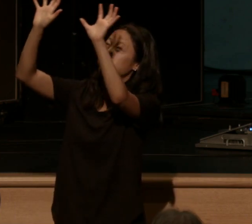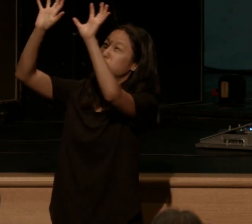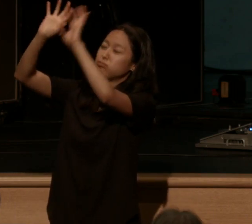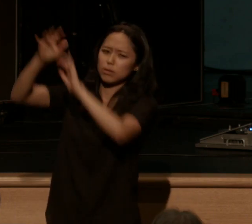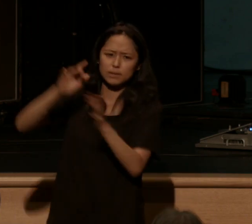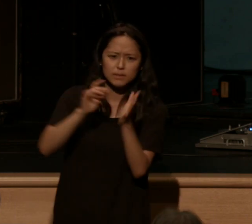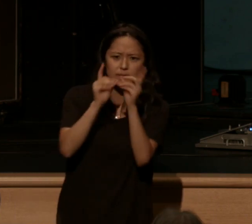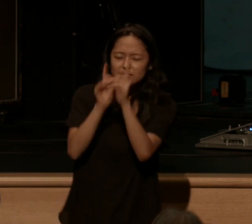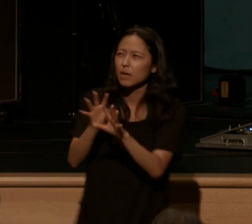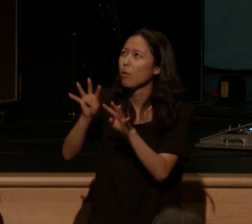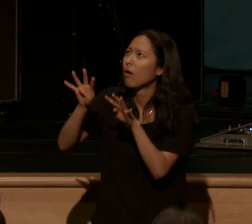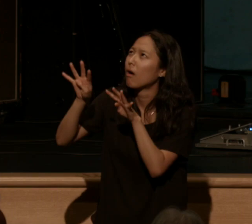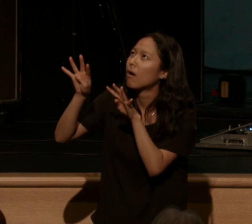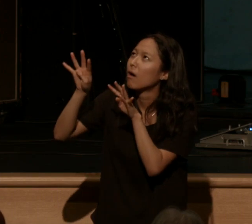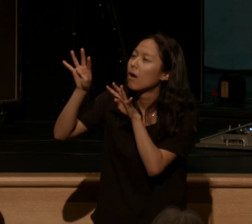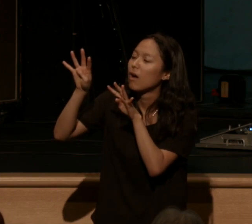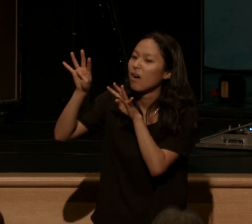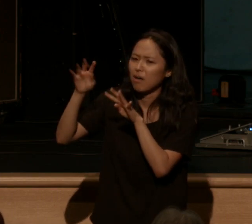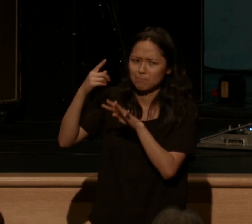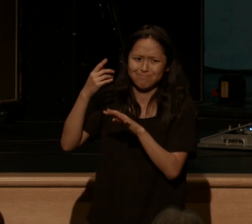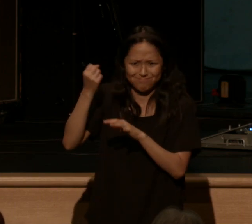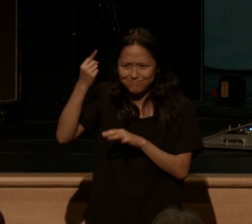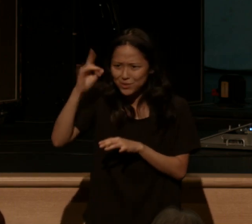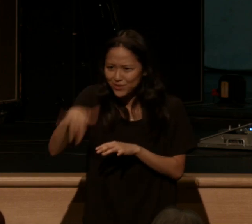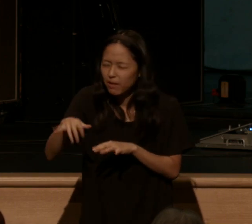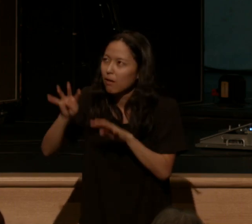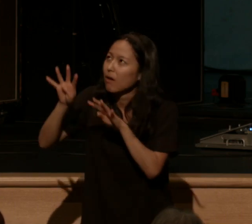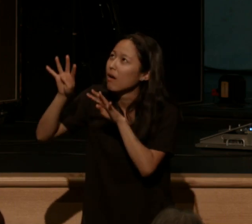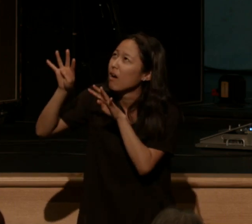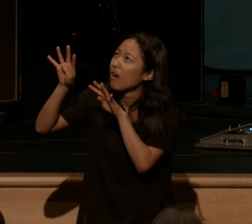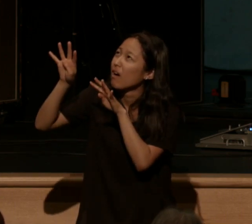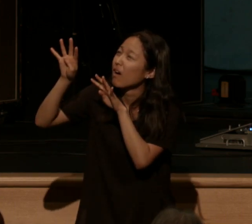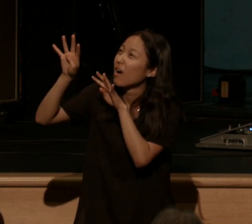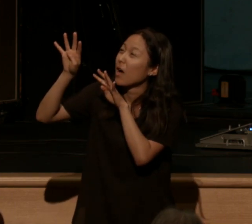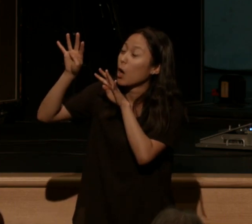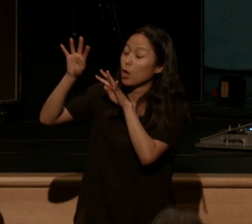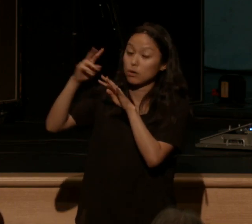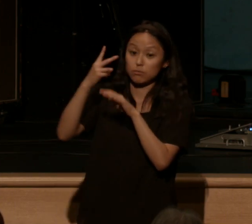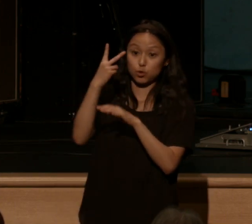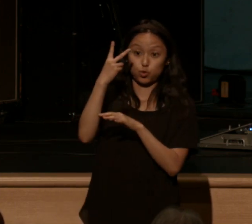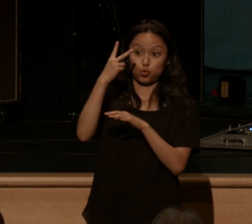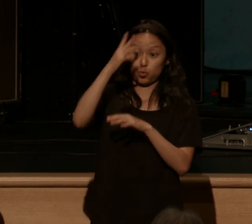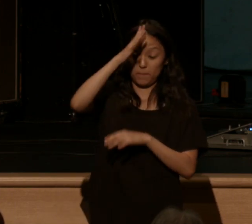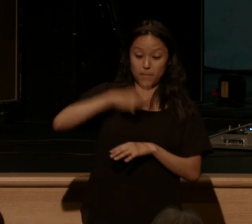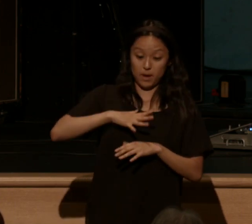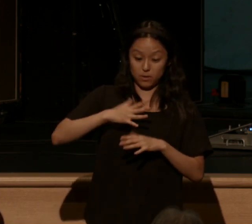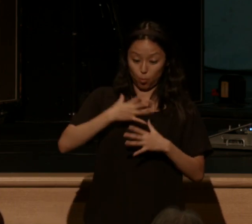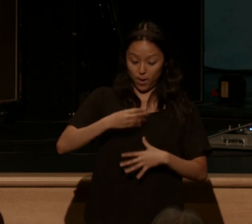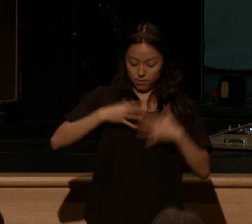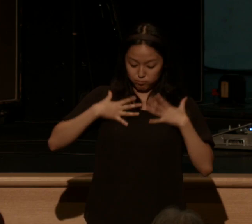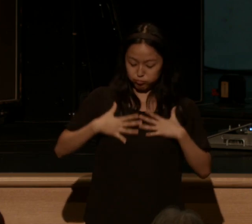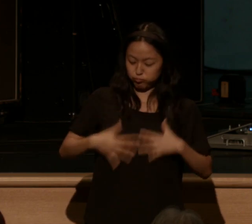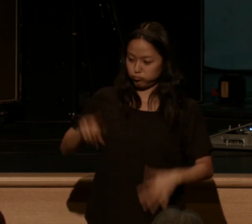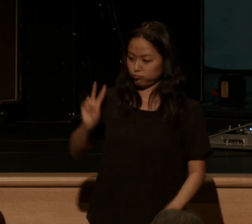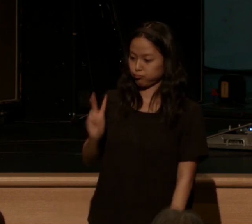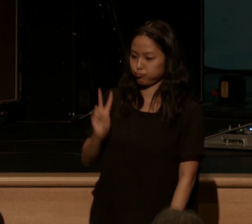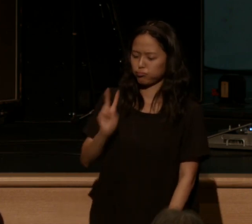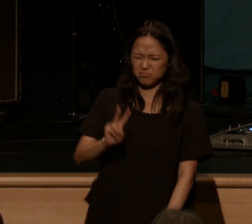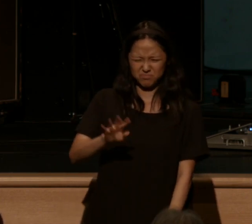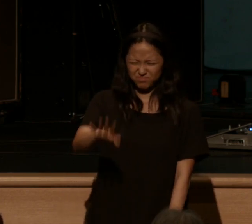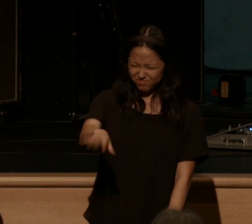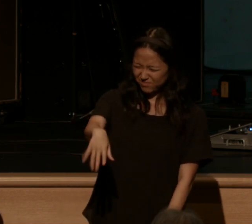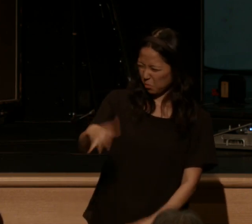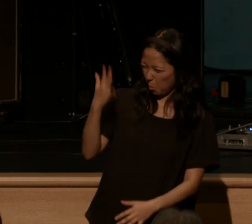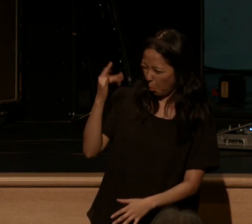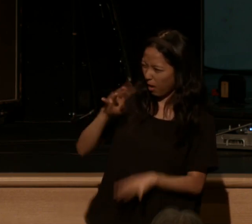heaven, I understand that. I think I'd be gazing too, huh? As he went, behold, two men stood by them in white robes and said, men of Galilee, why do you